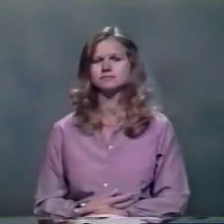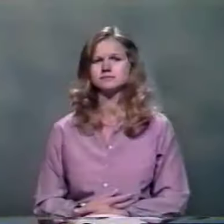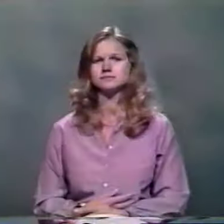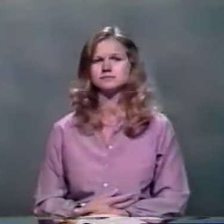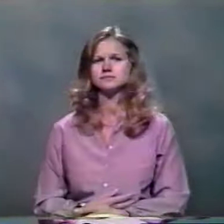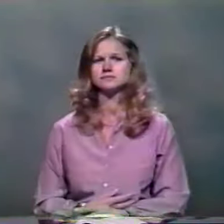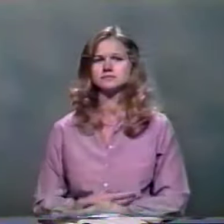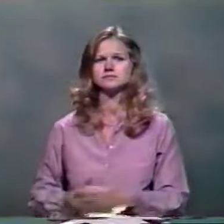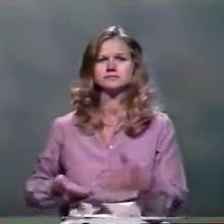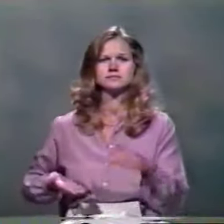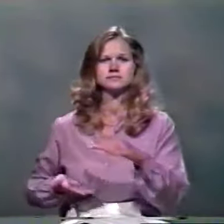Bake.